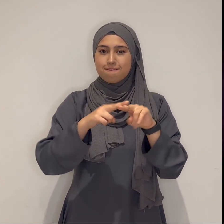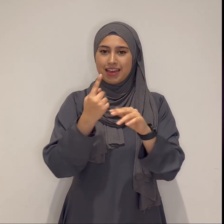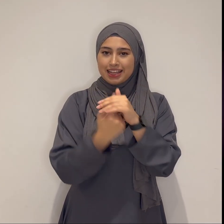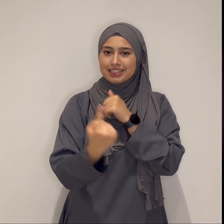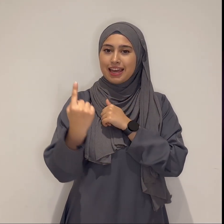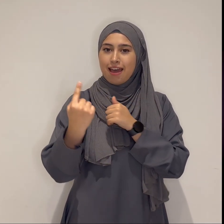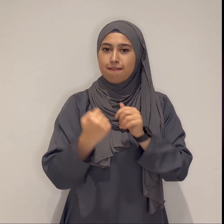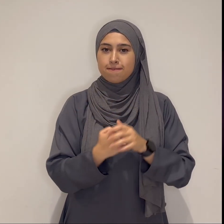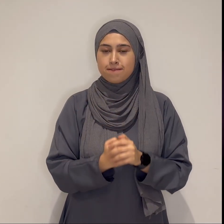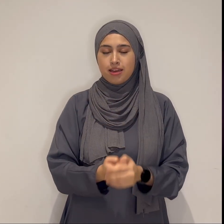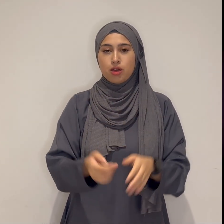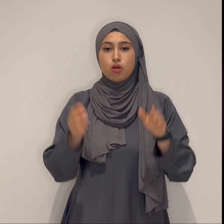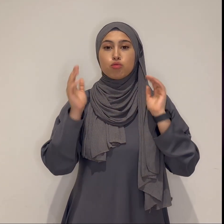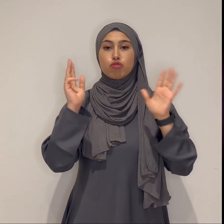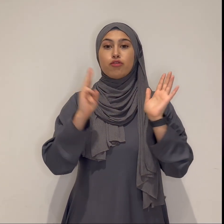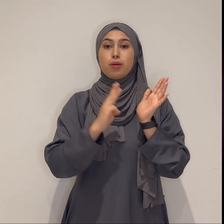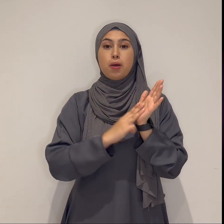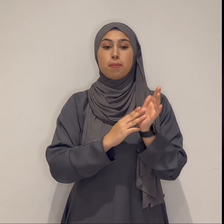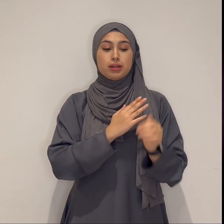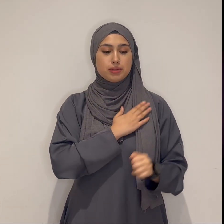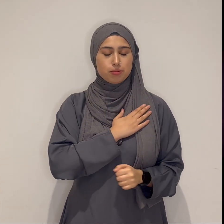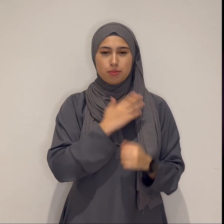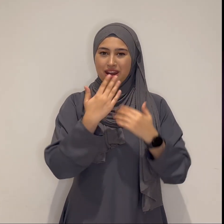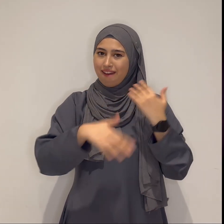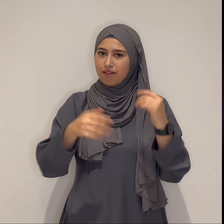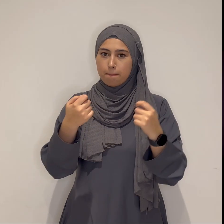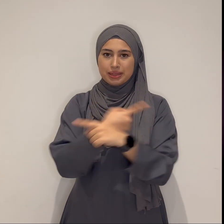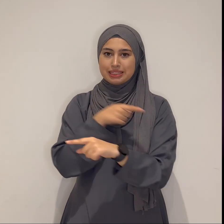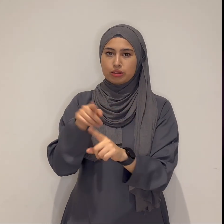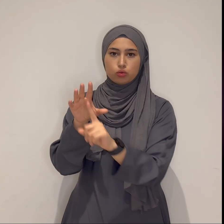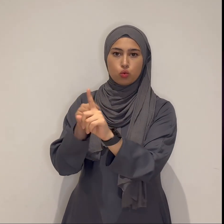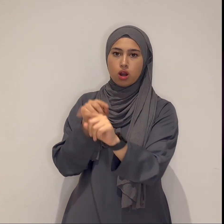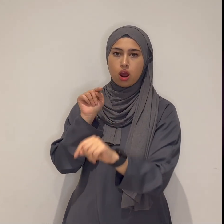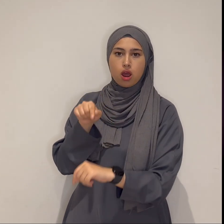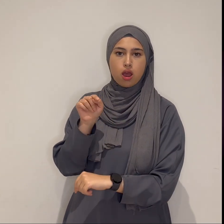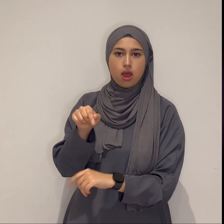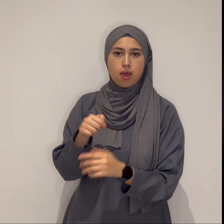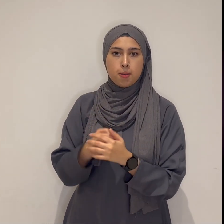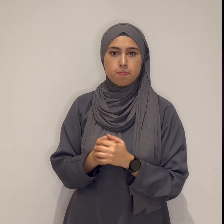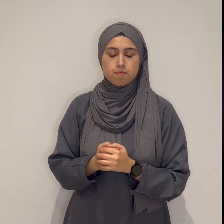i'tikaf. Rasulullah sallallahu alayhi wasallam never missed this sunnah.